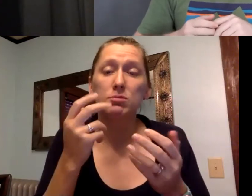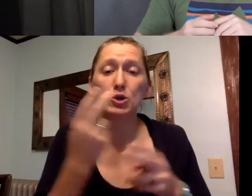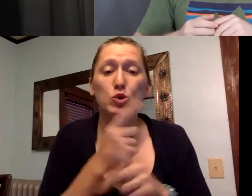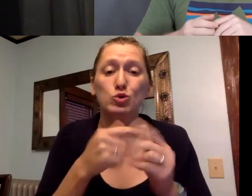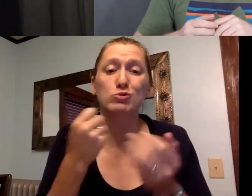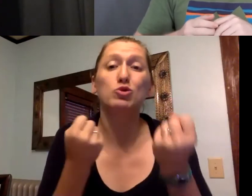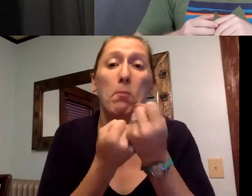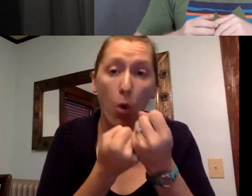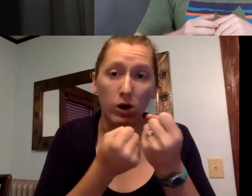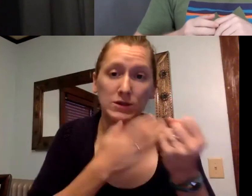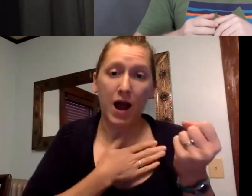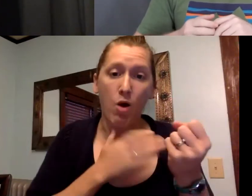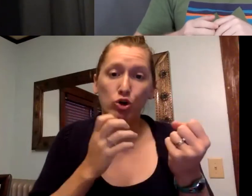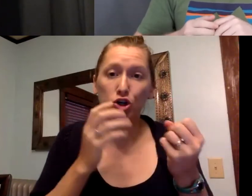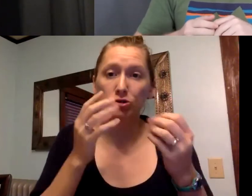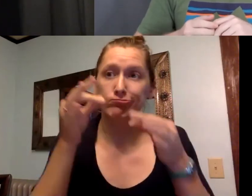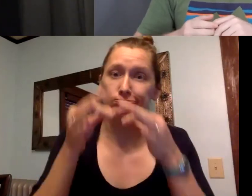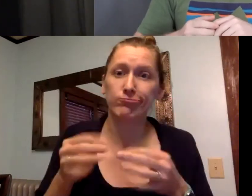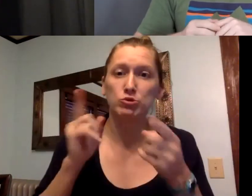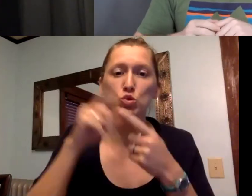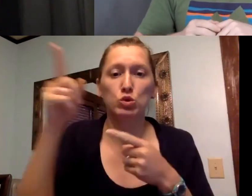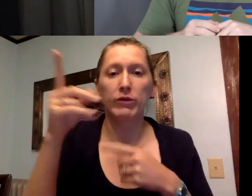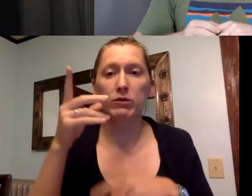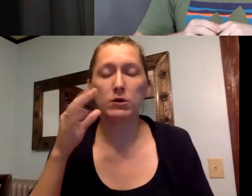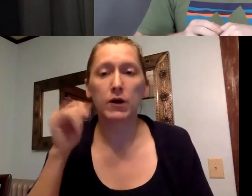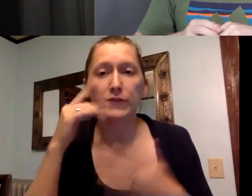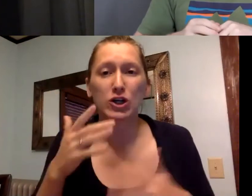some comments that people were saying maybe we could